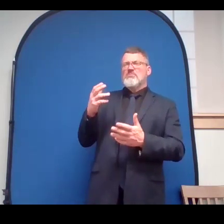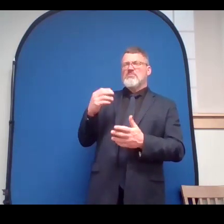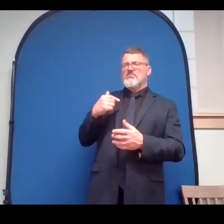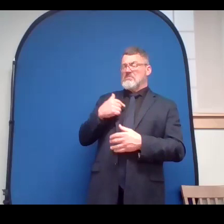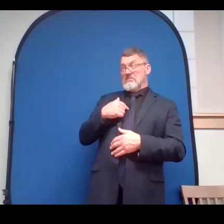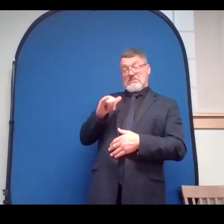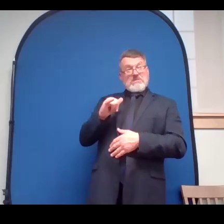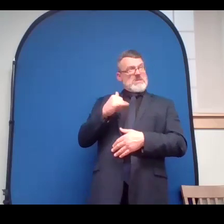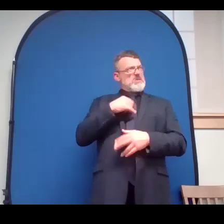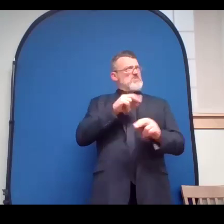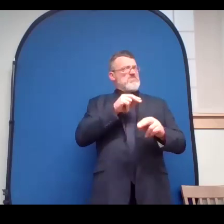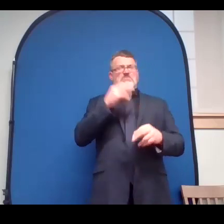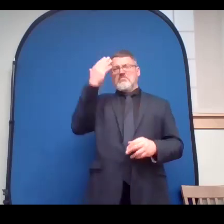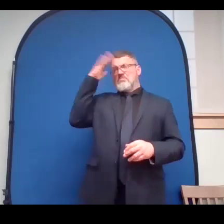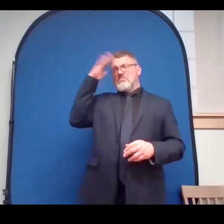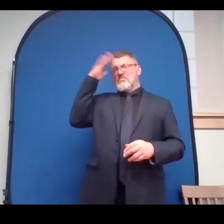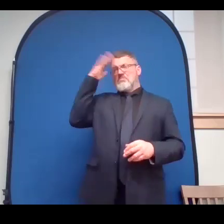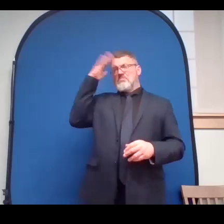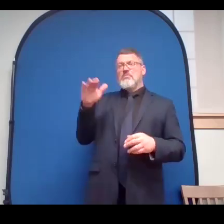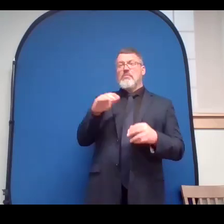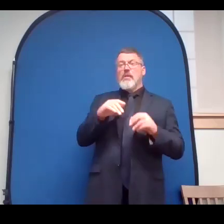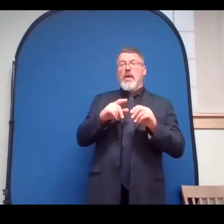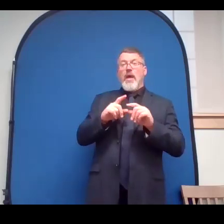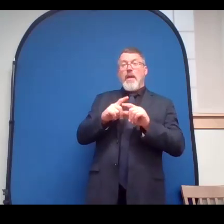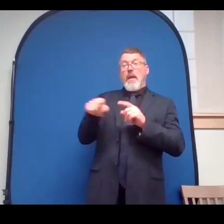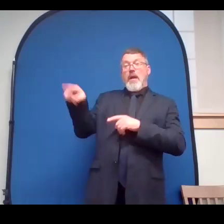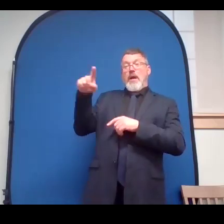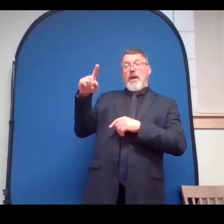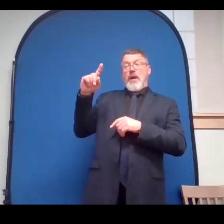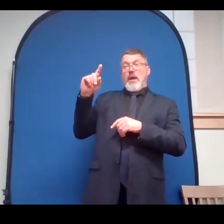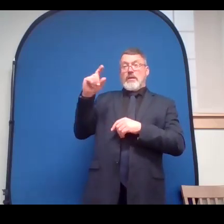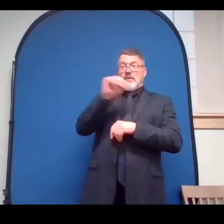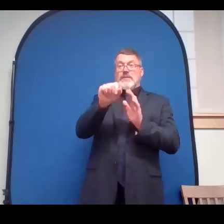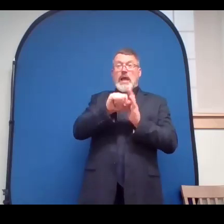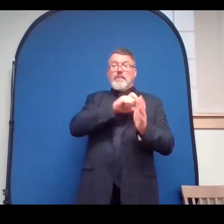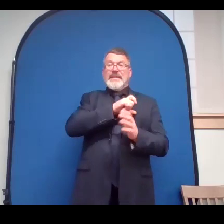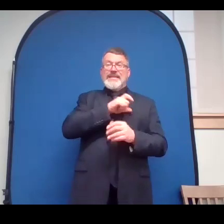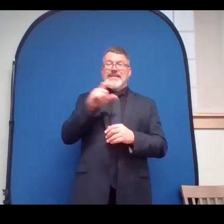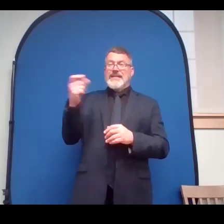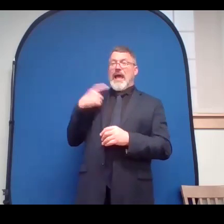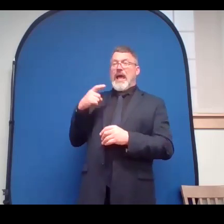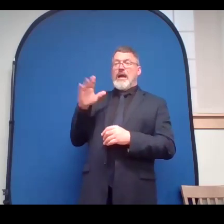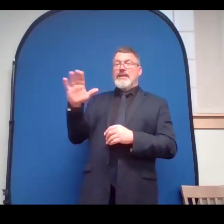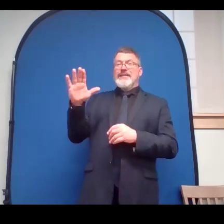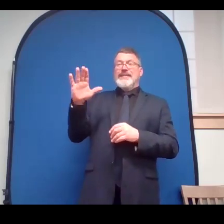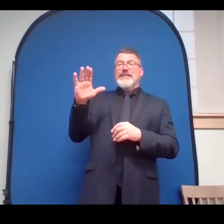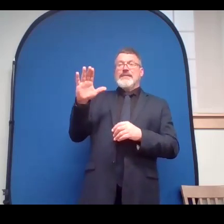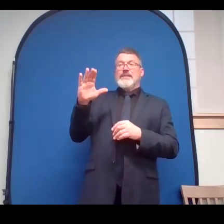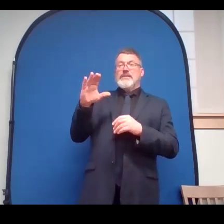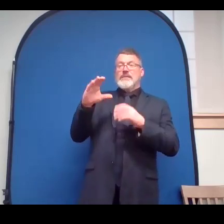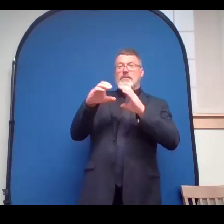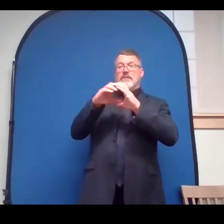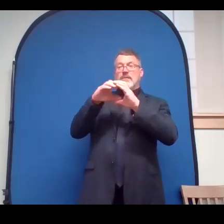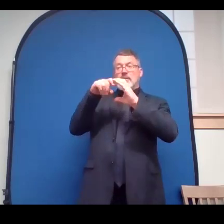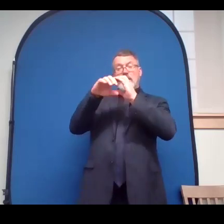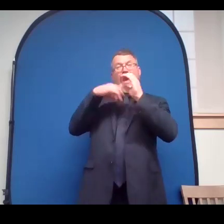about that. But they did ask about this scope, the thermal imaging